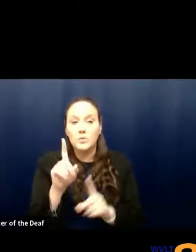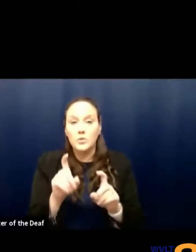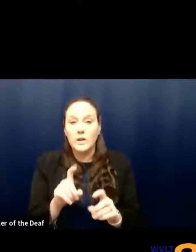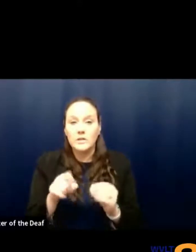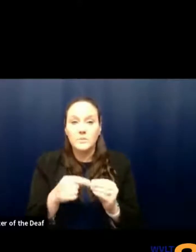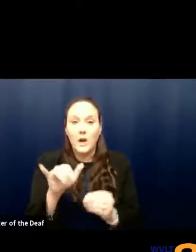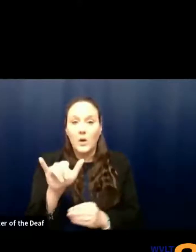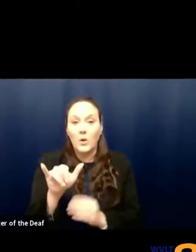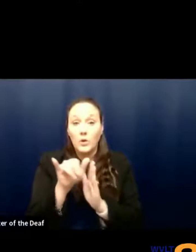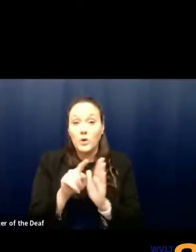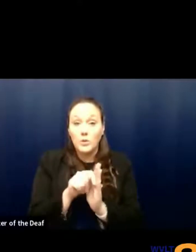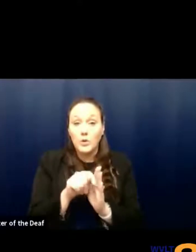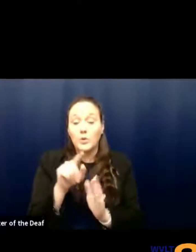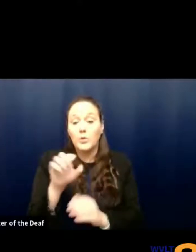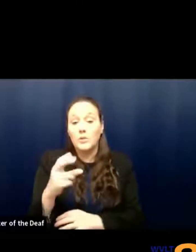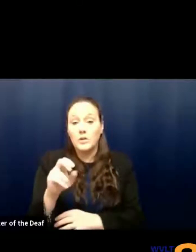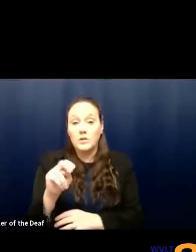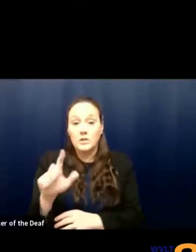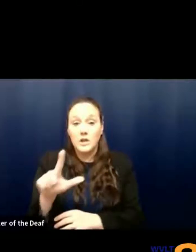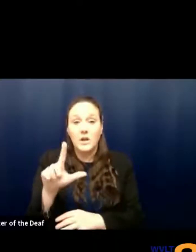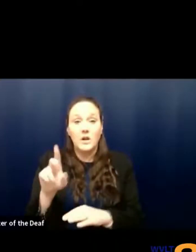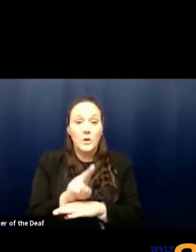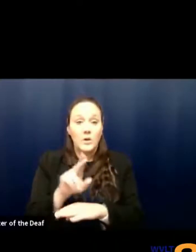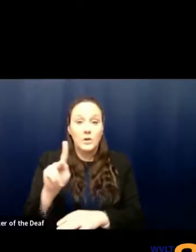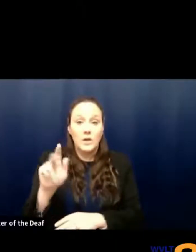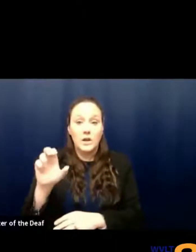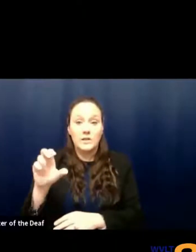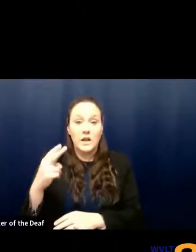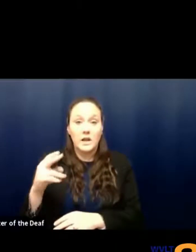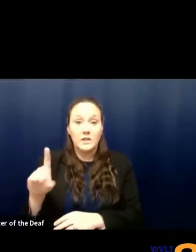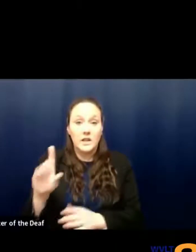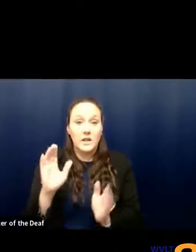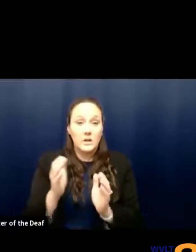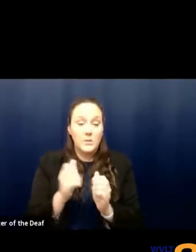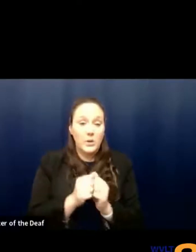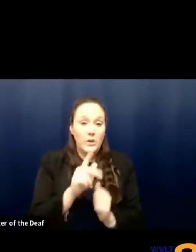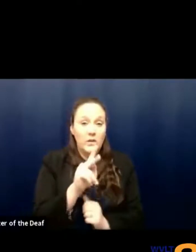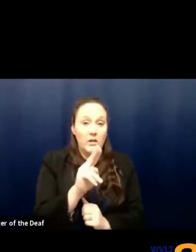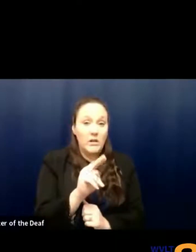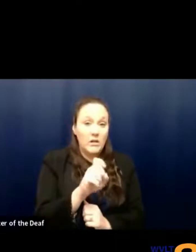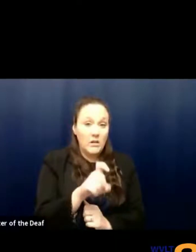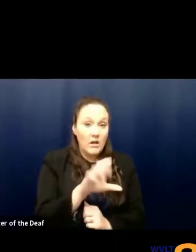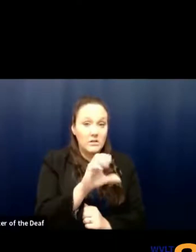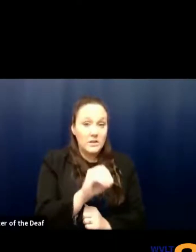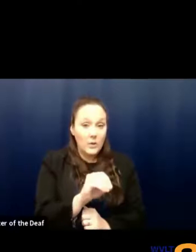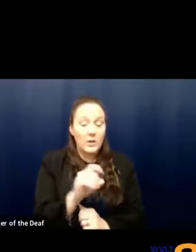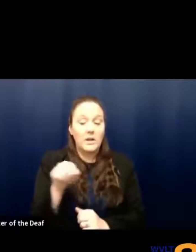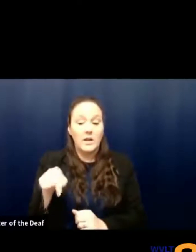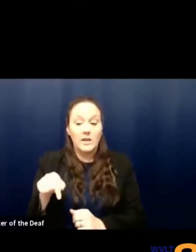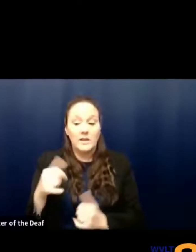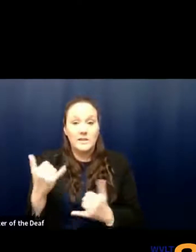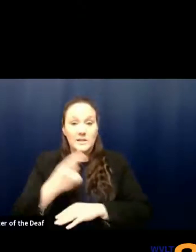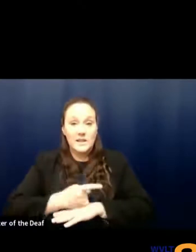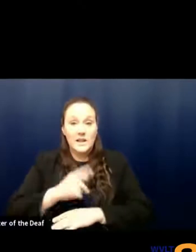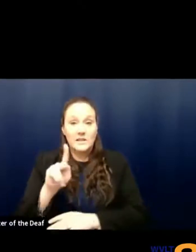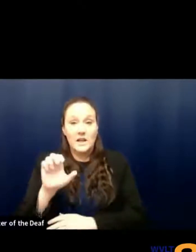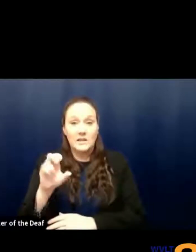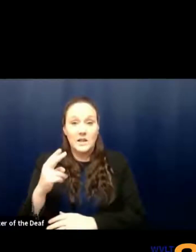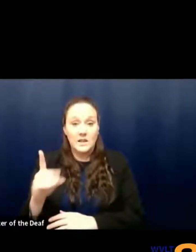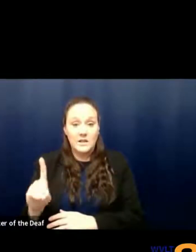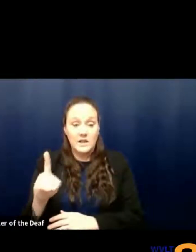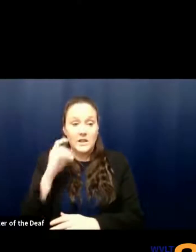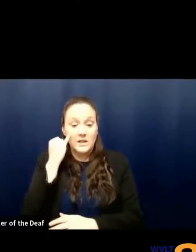use the Kchd YouTube channel today as opposed to the Knox County one. So if anyone's having trouble finding the YouTube live right